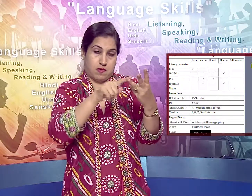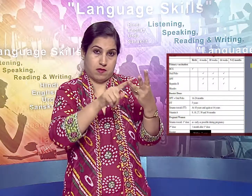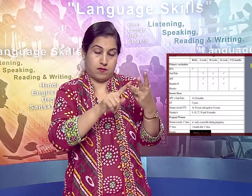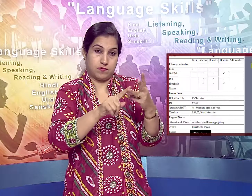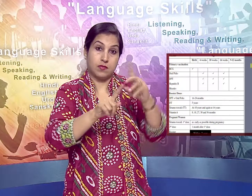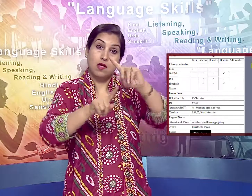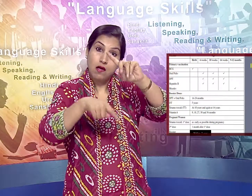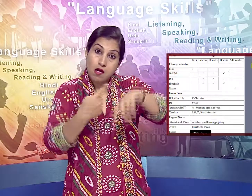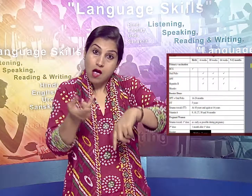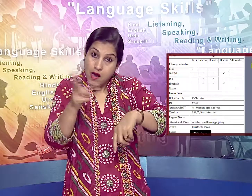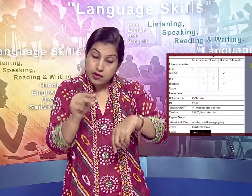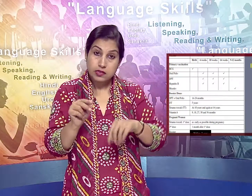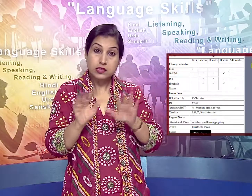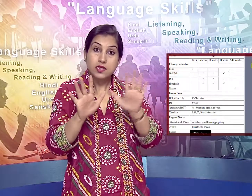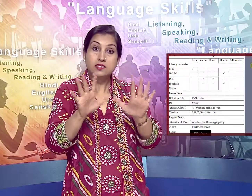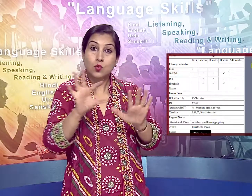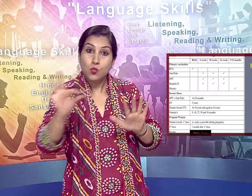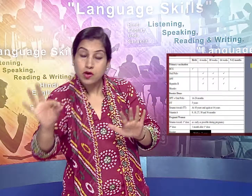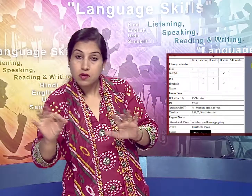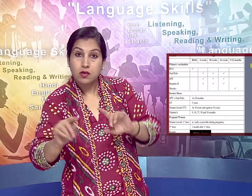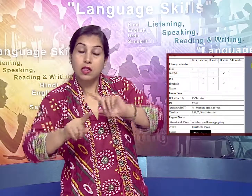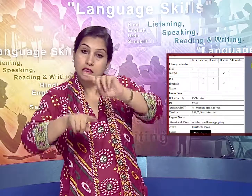When the child is 10 weeks, then